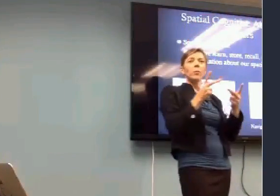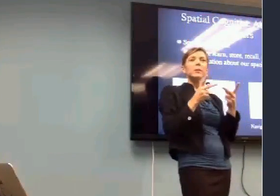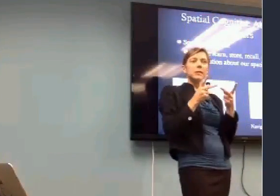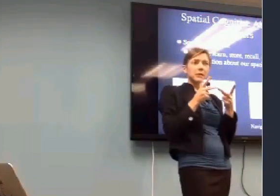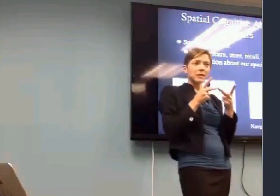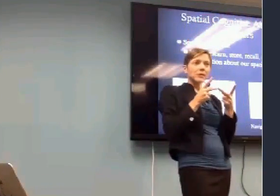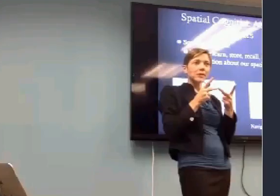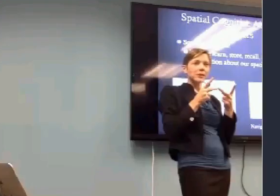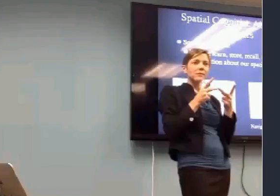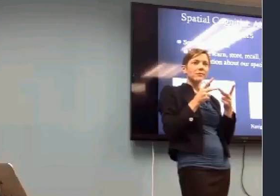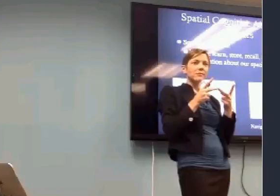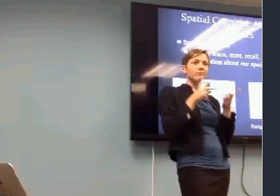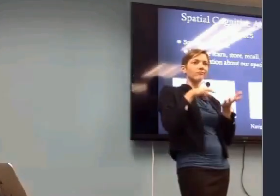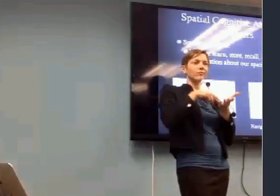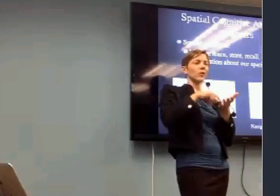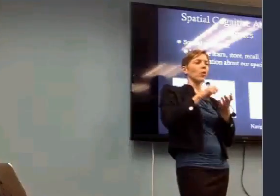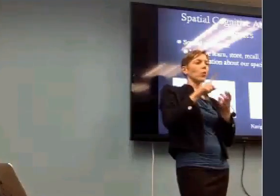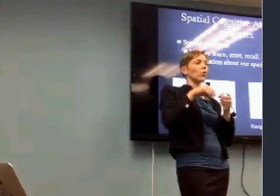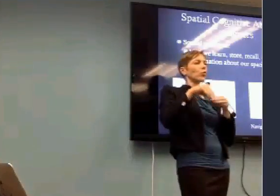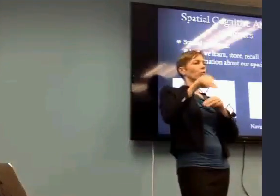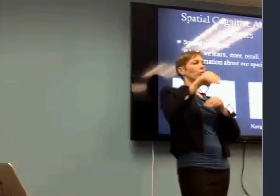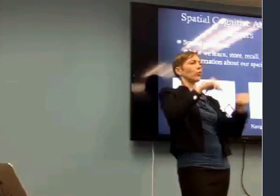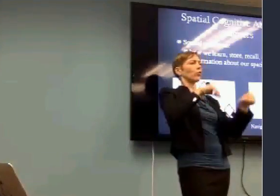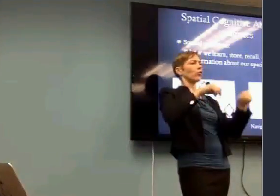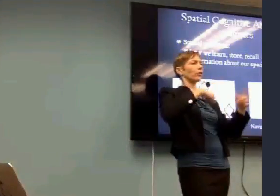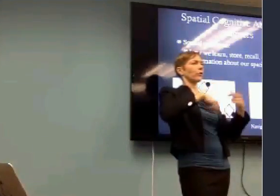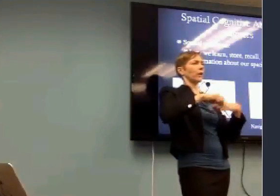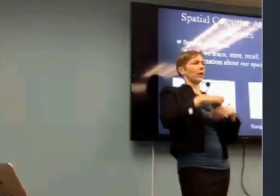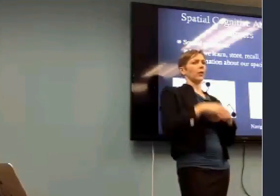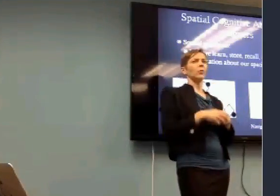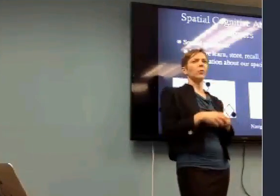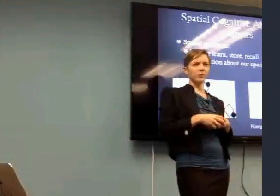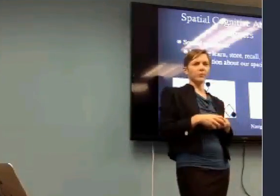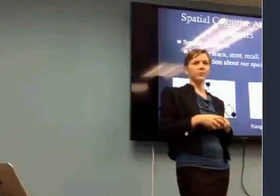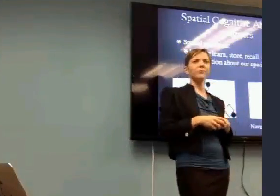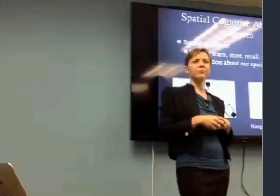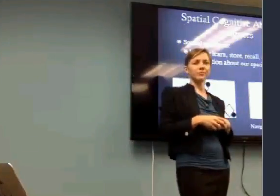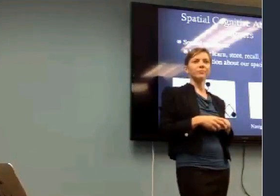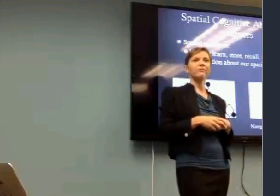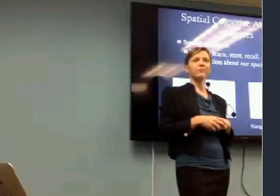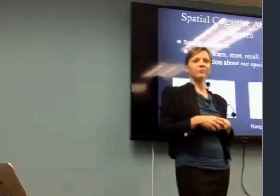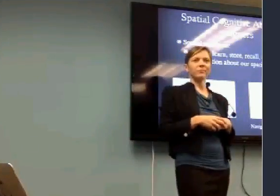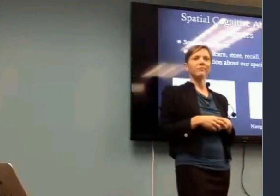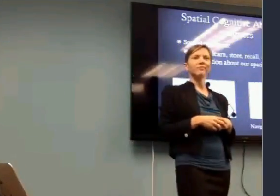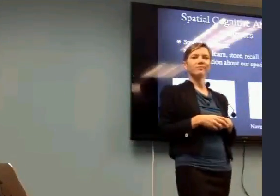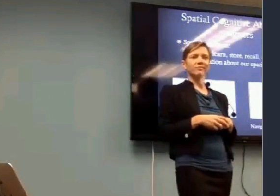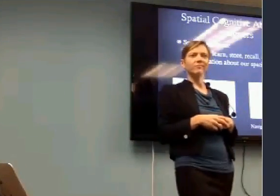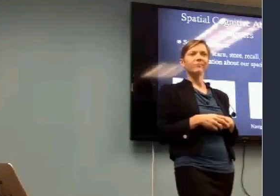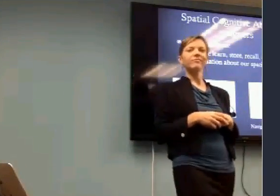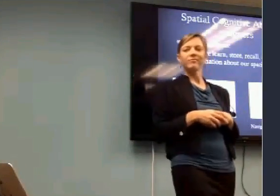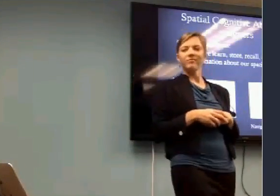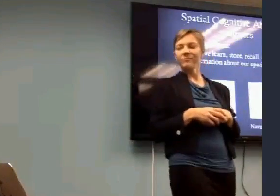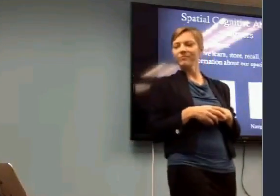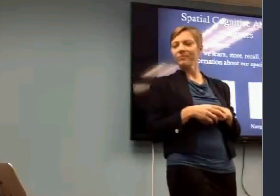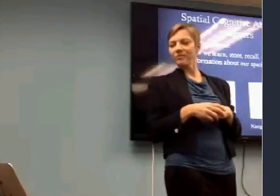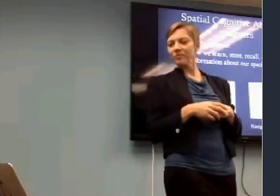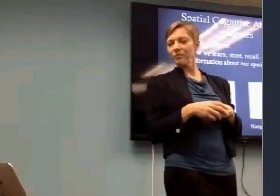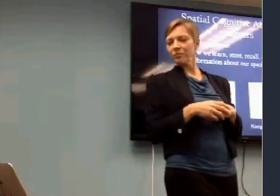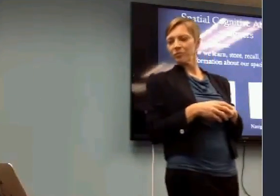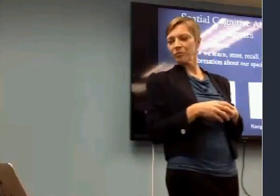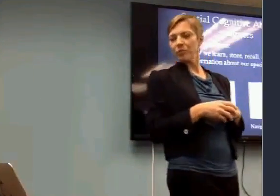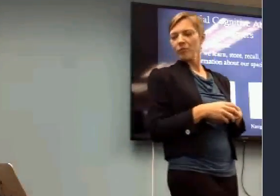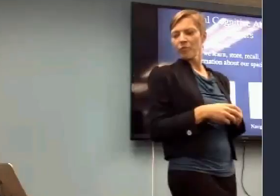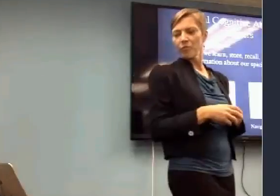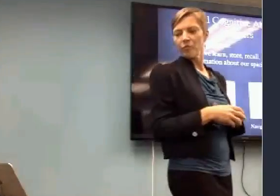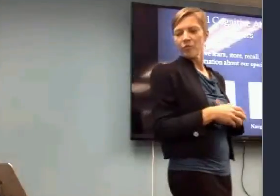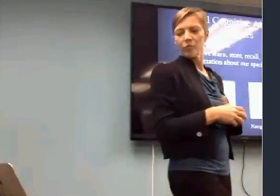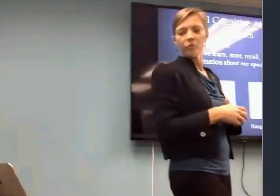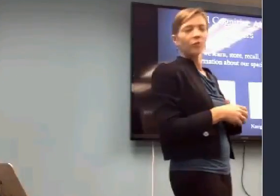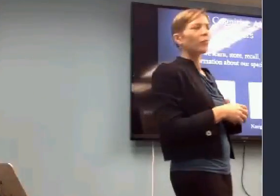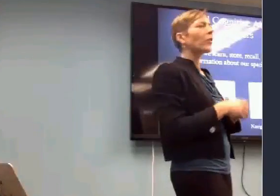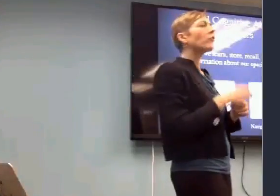And we're continually updating our place in space and where we exist in the environment. That's where navigating through